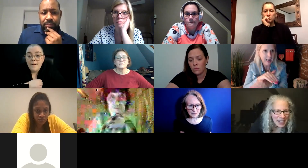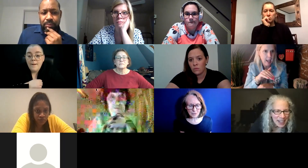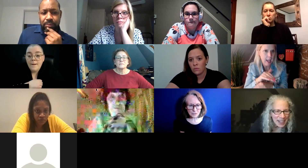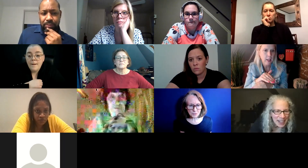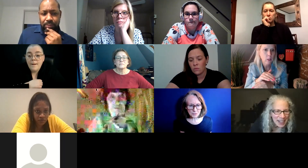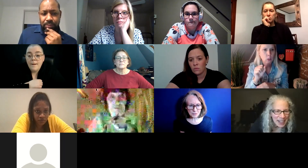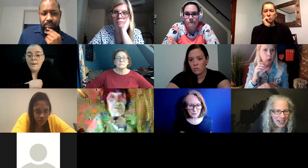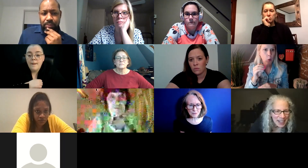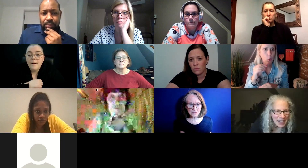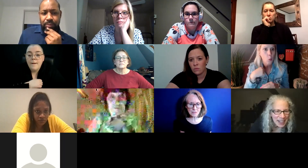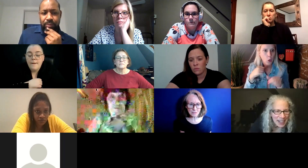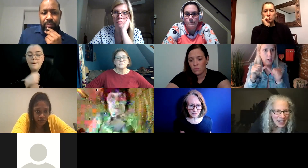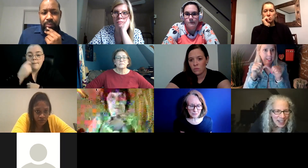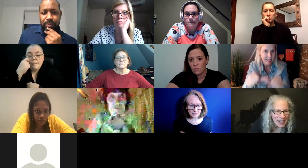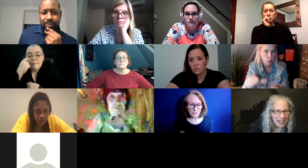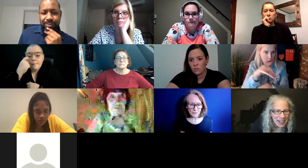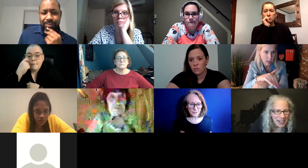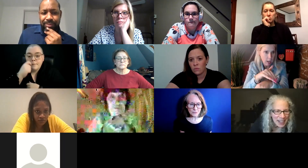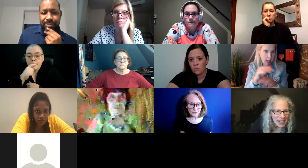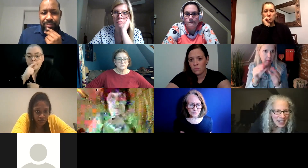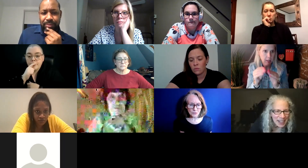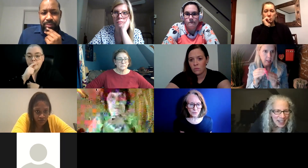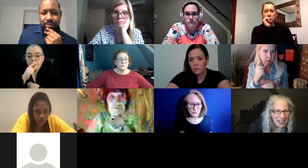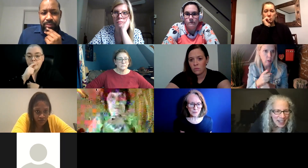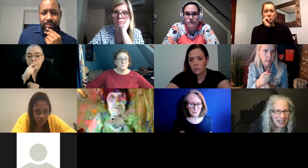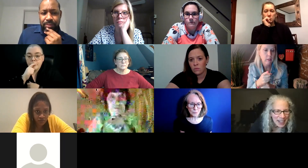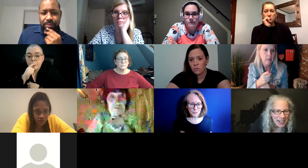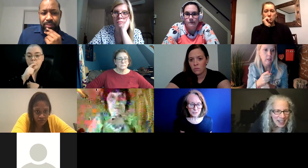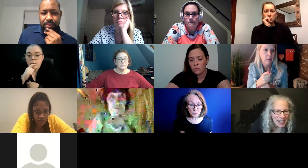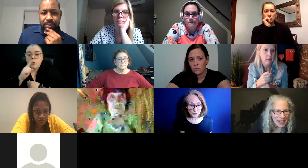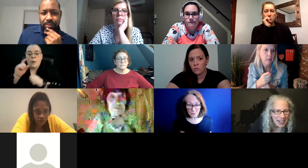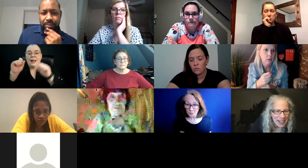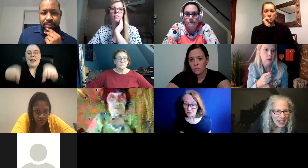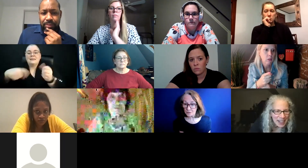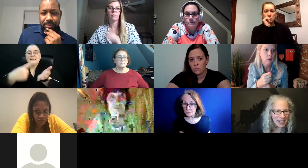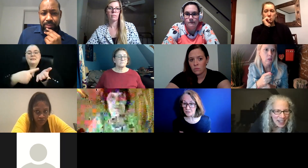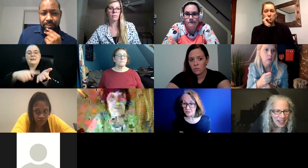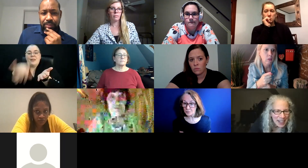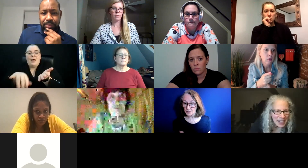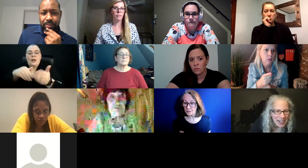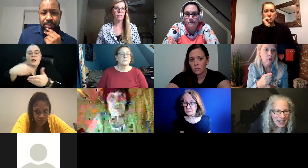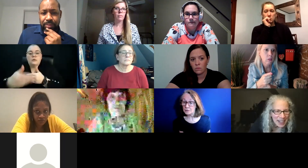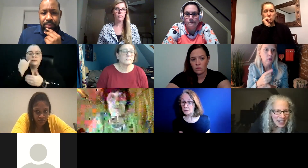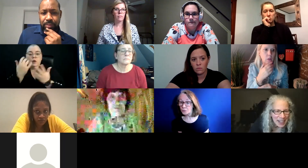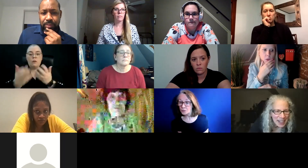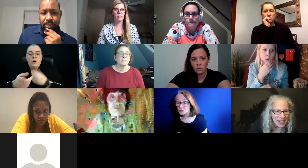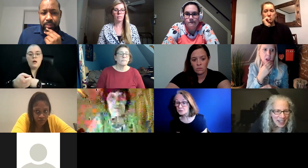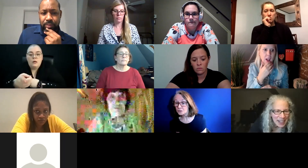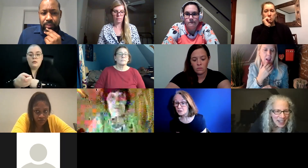tonight's meeting is at night. So will we continue with night meetings? Is that the plan? Well, we can certainly talk about